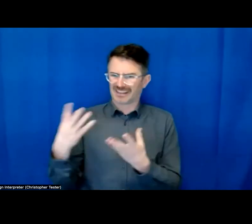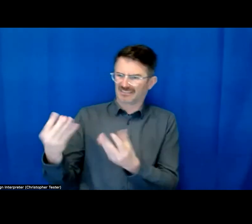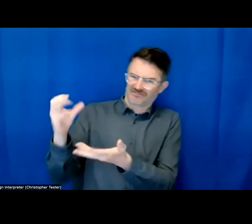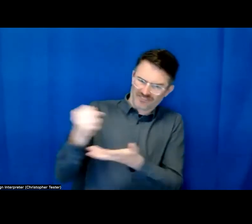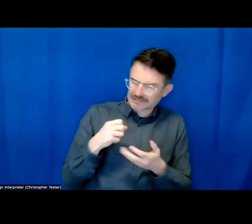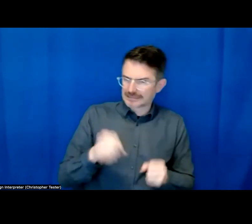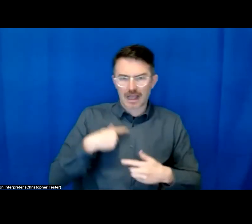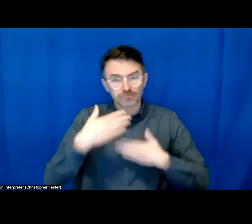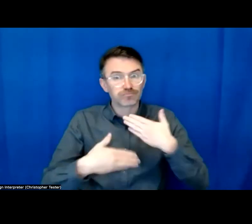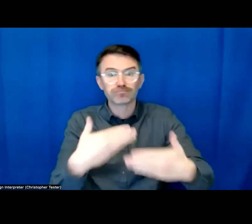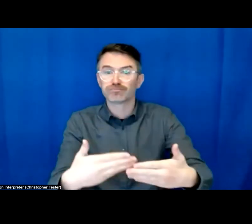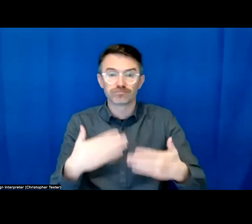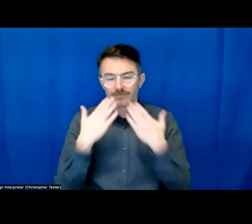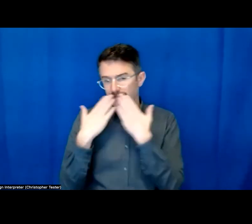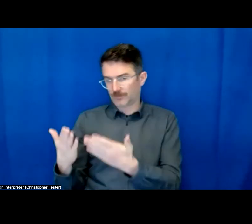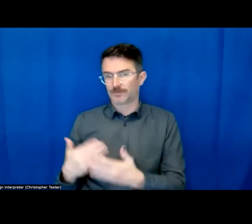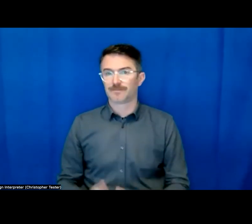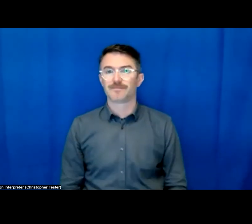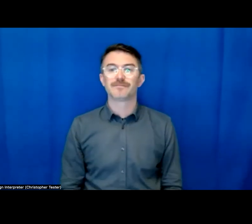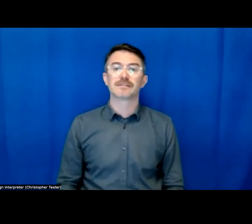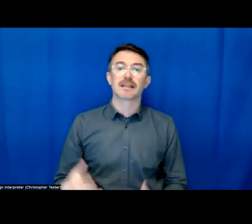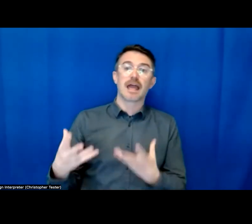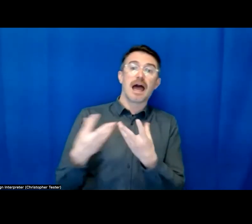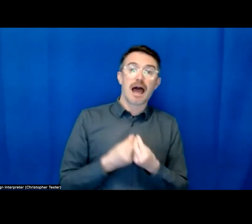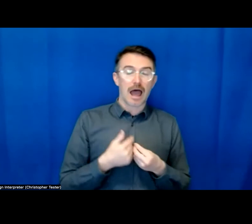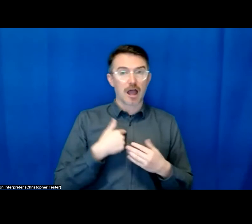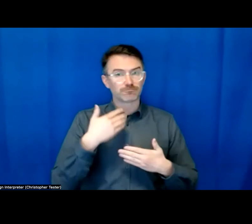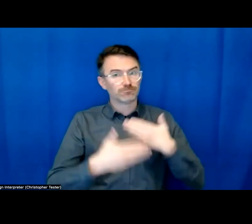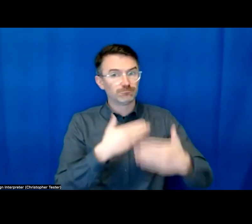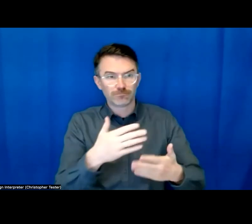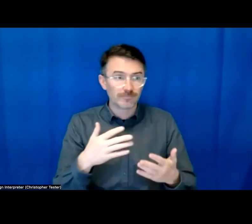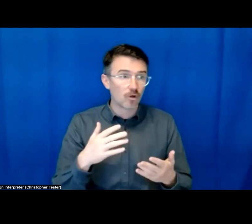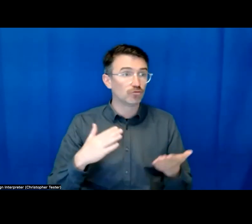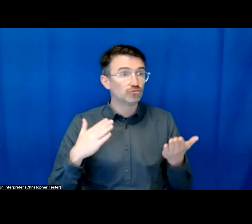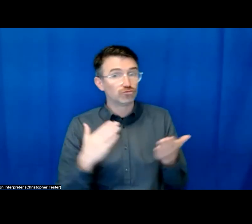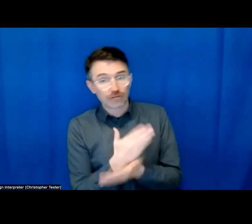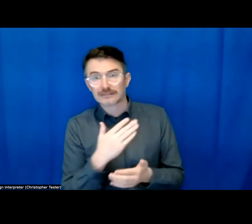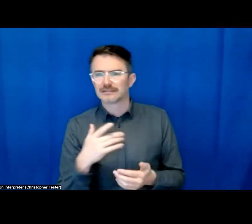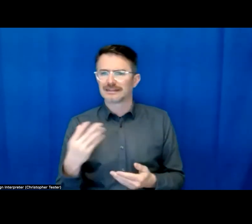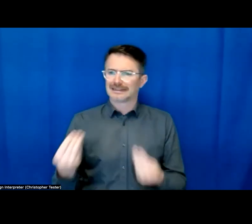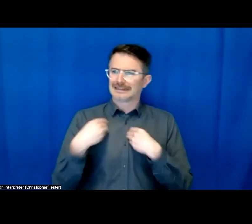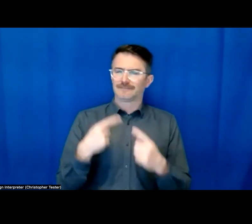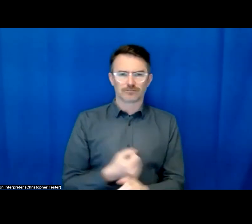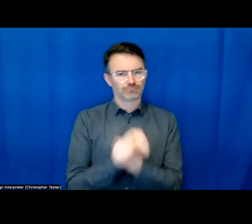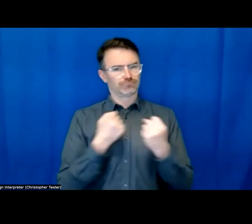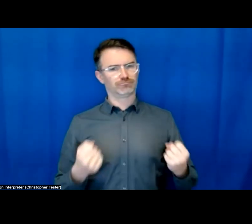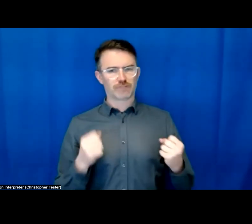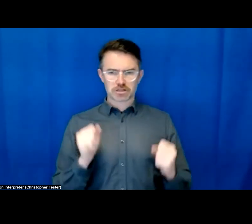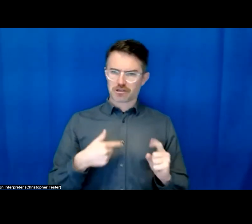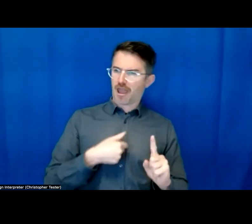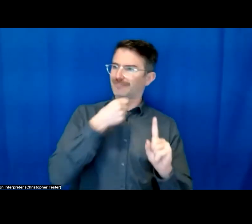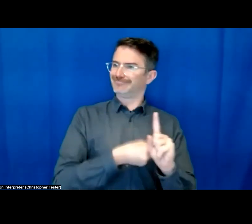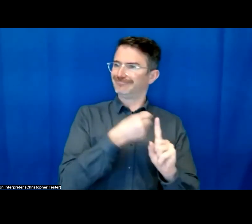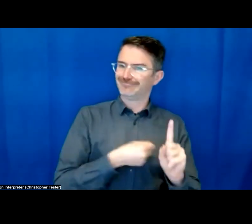about their rights as persons with disabilities and Indigenous people, so that they are able to